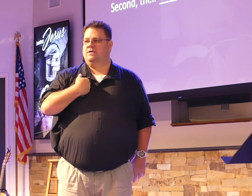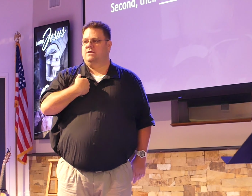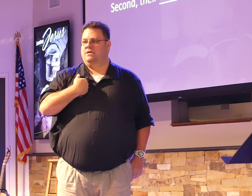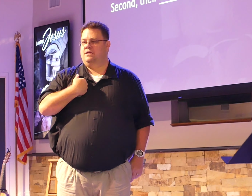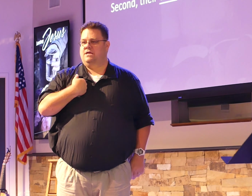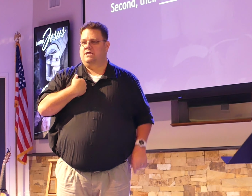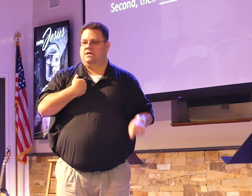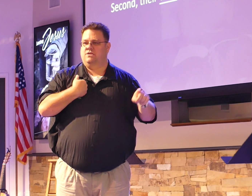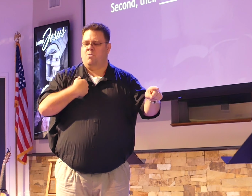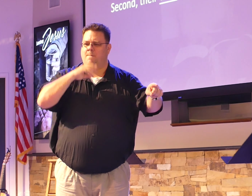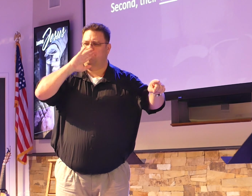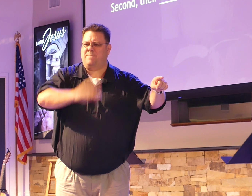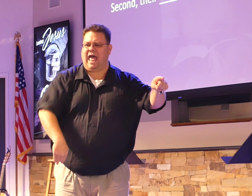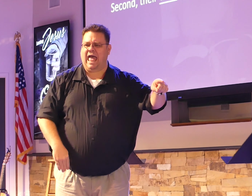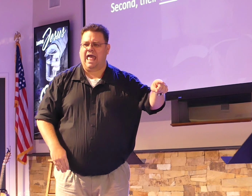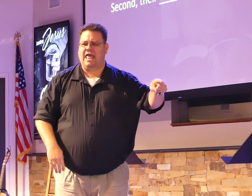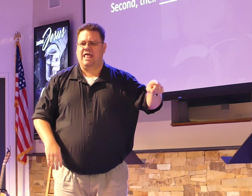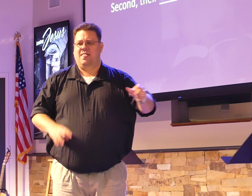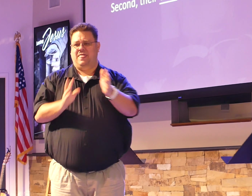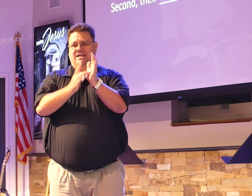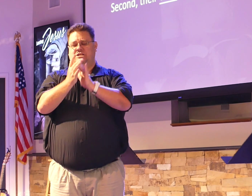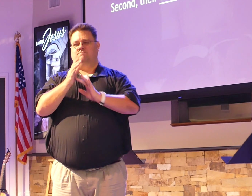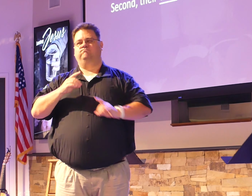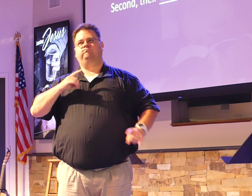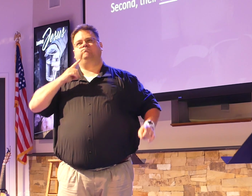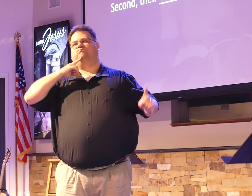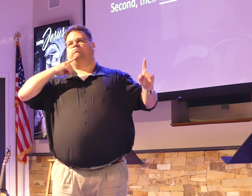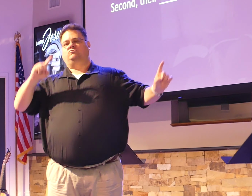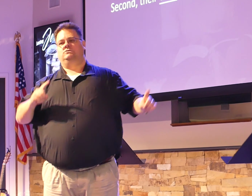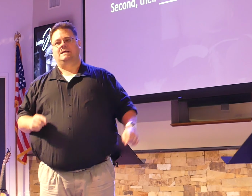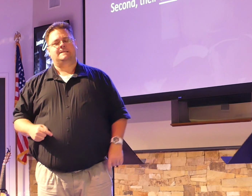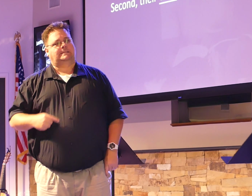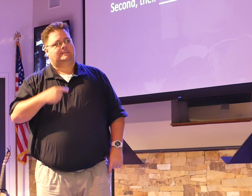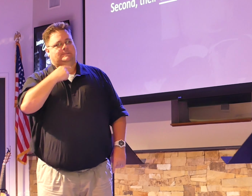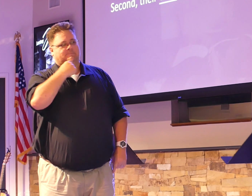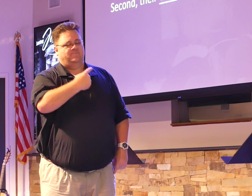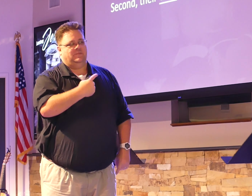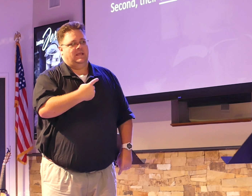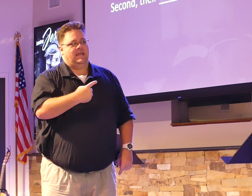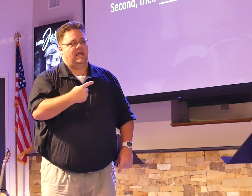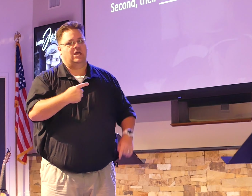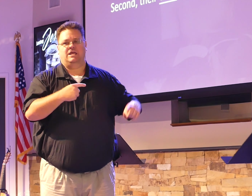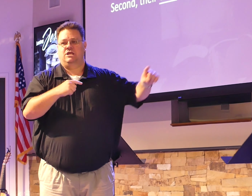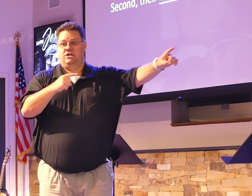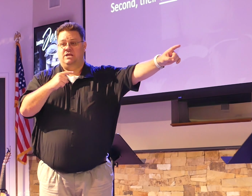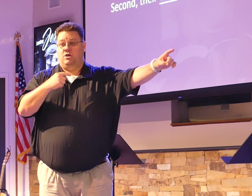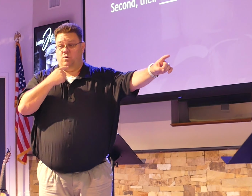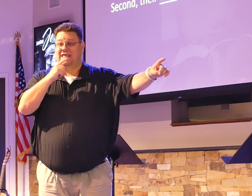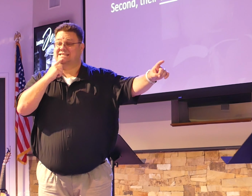that Jesus finally just said, He's flat out told people, Hey, do what they say, but don't do what they do.